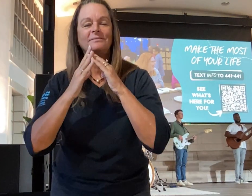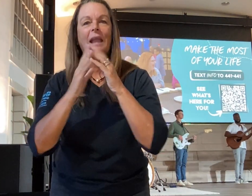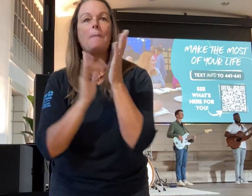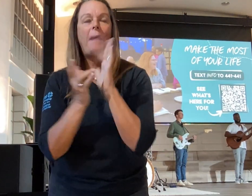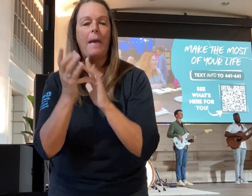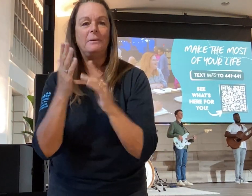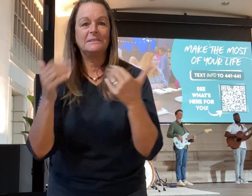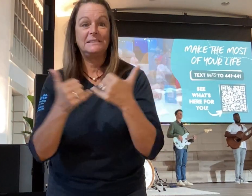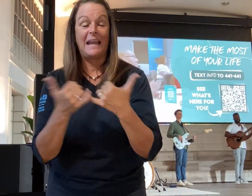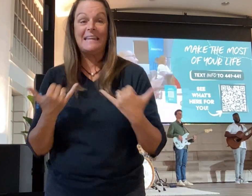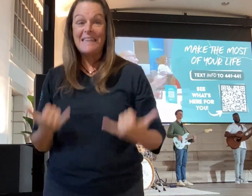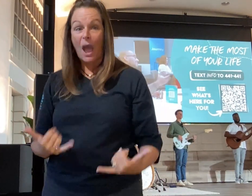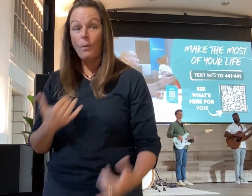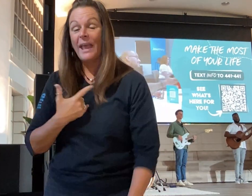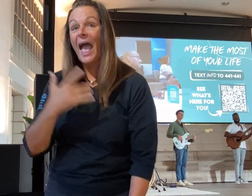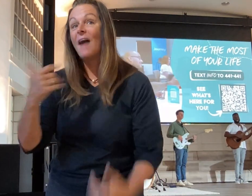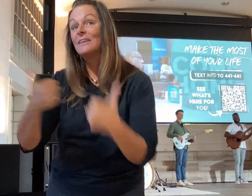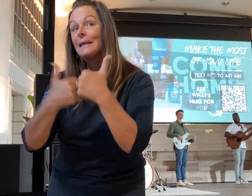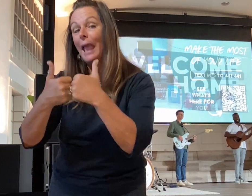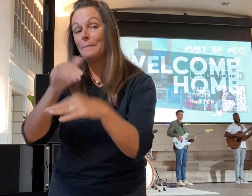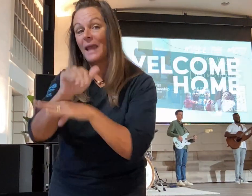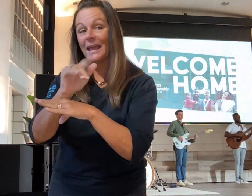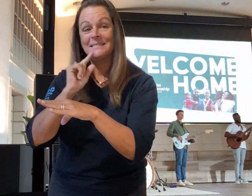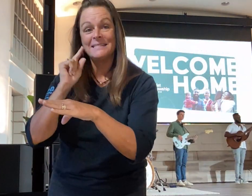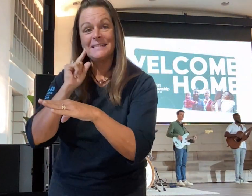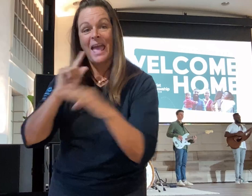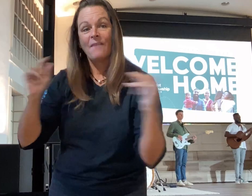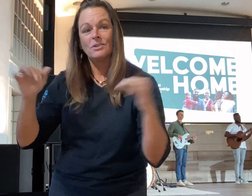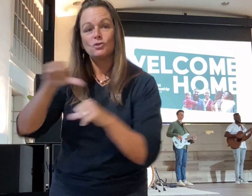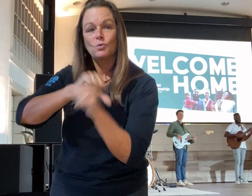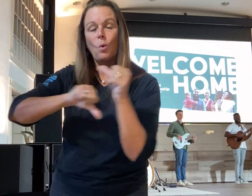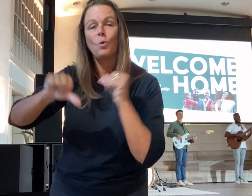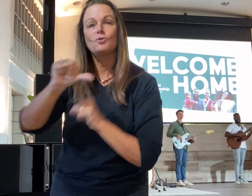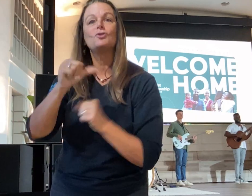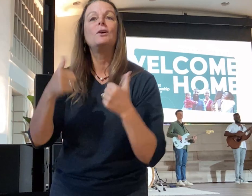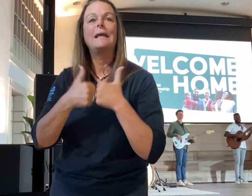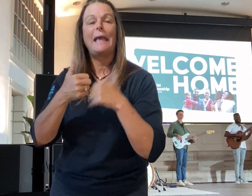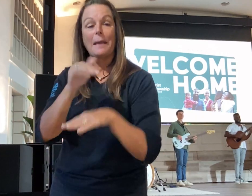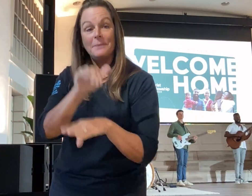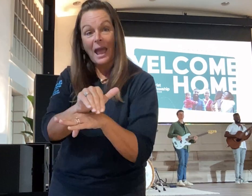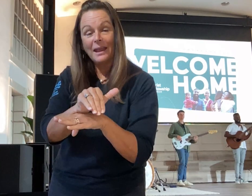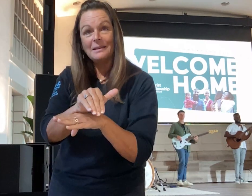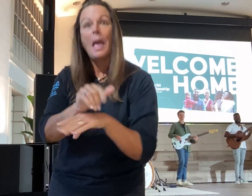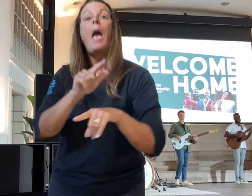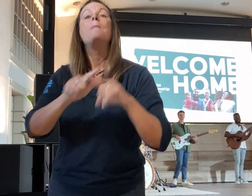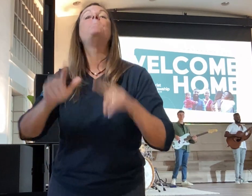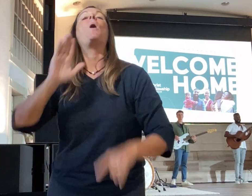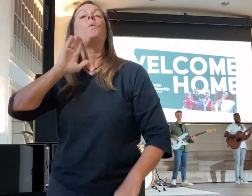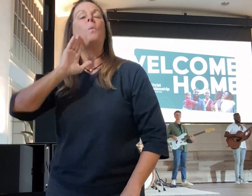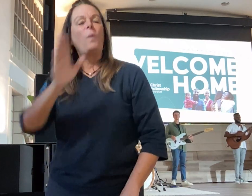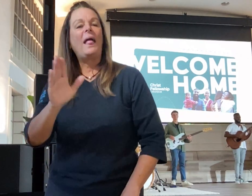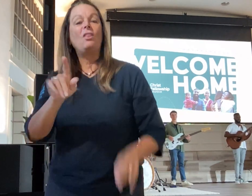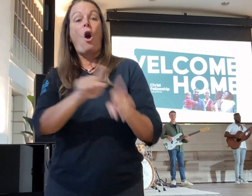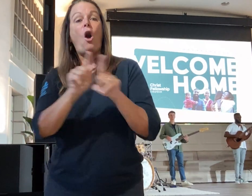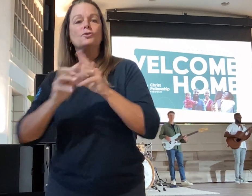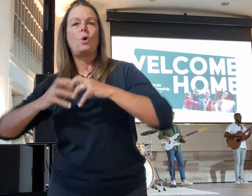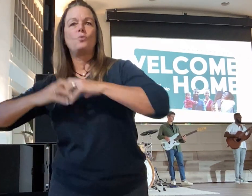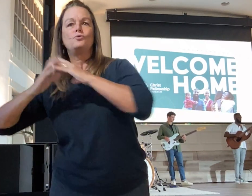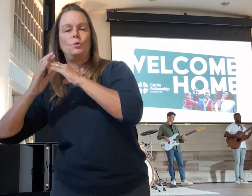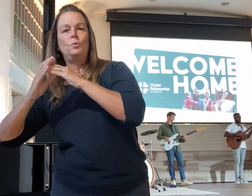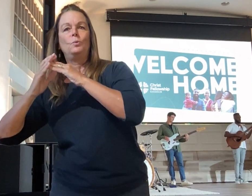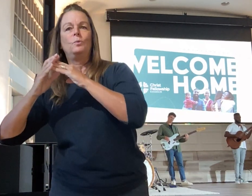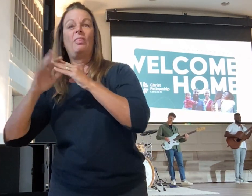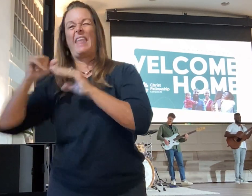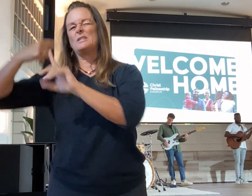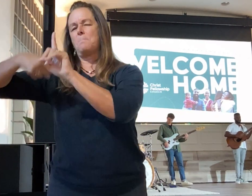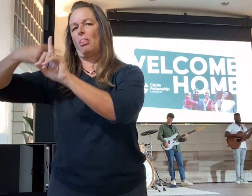good? All right, sounds good. Come on. You got to find us like 6 months of pictures. Come and find us, all right? Well, as we turn to our time of giving, we